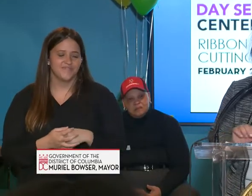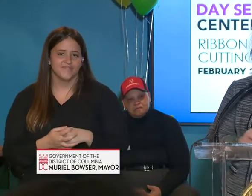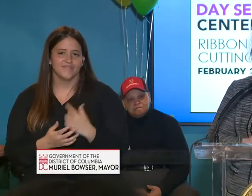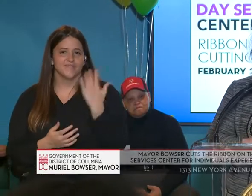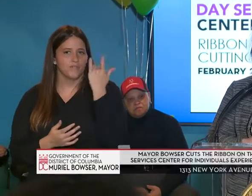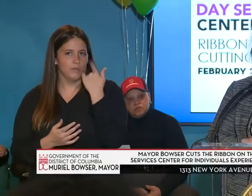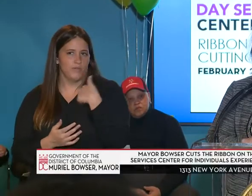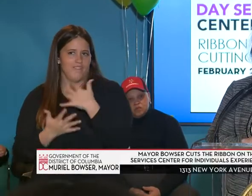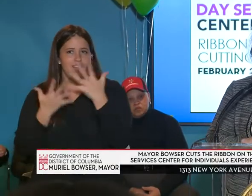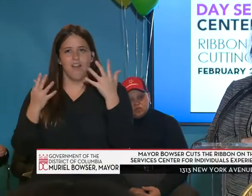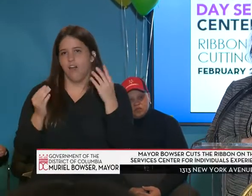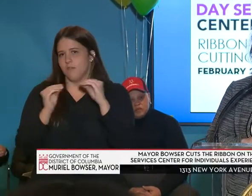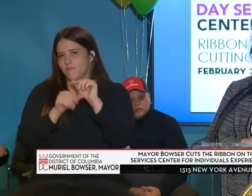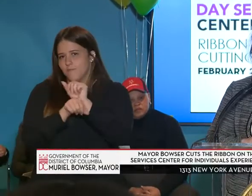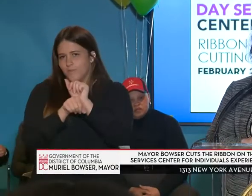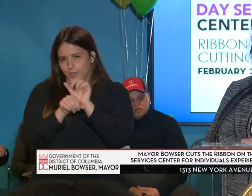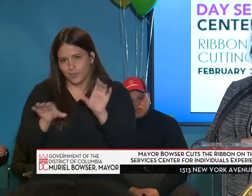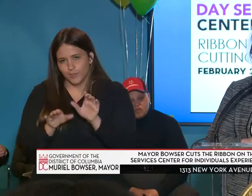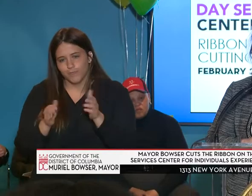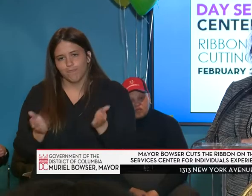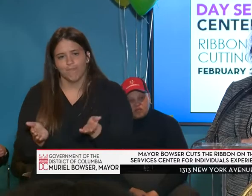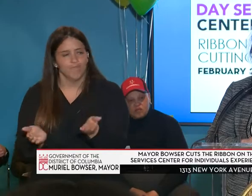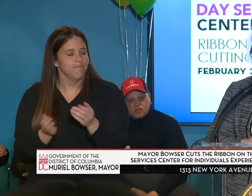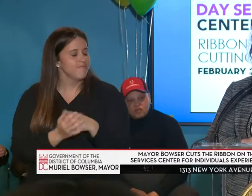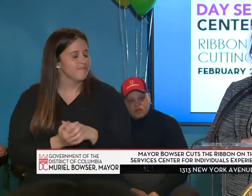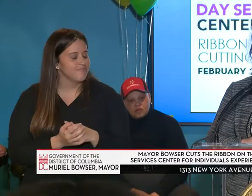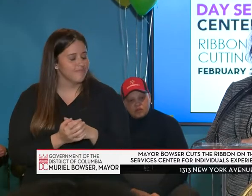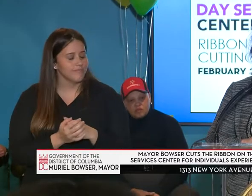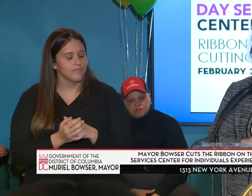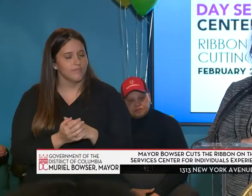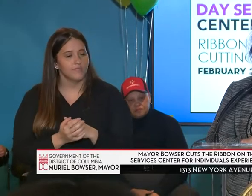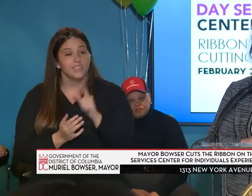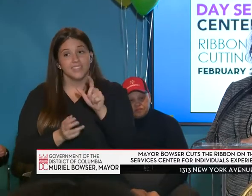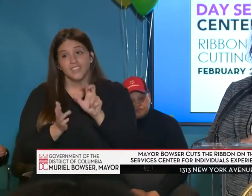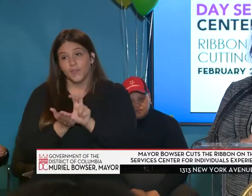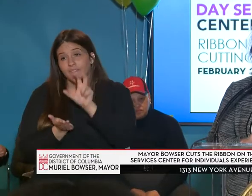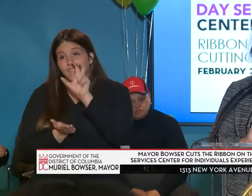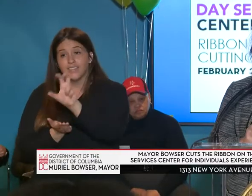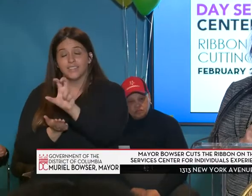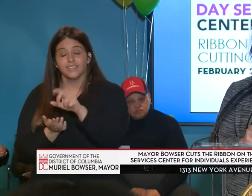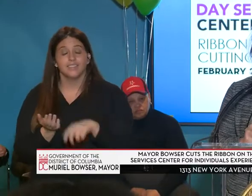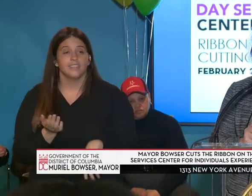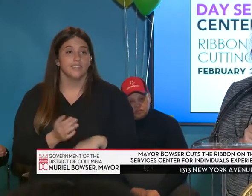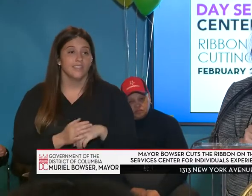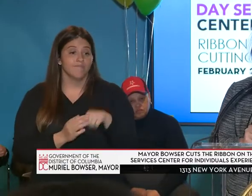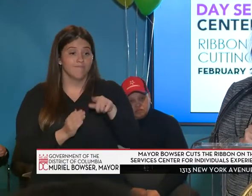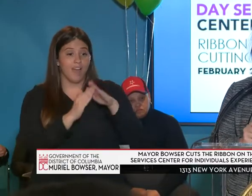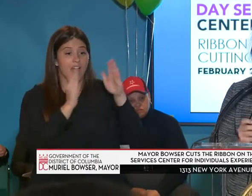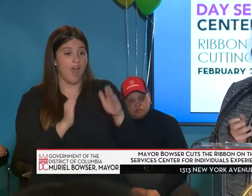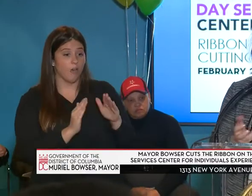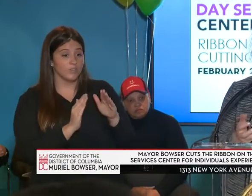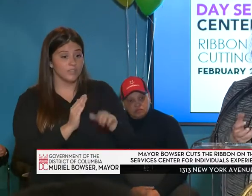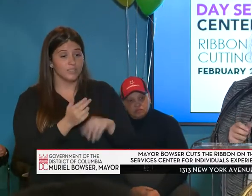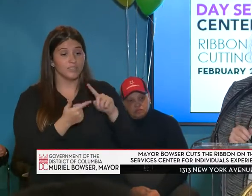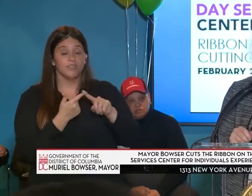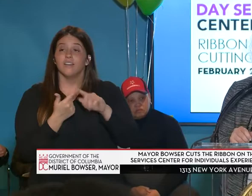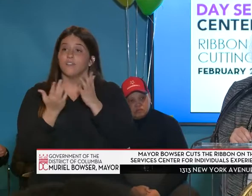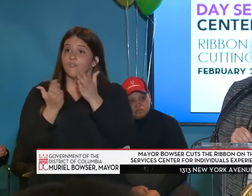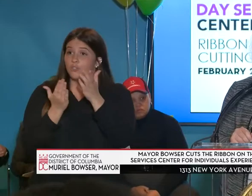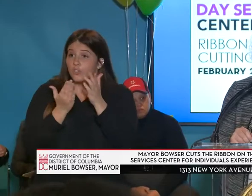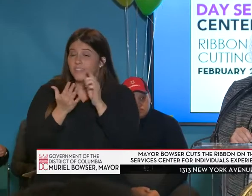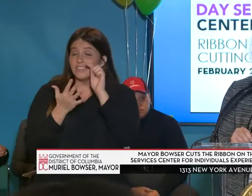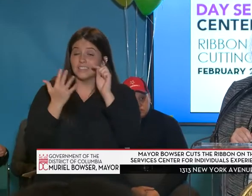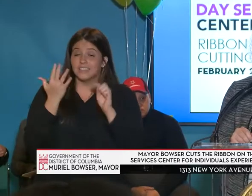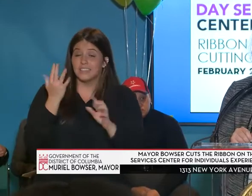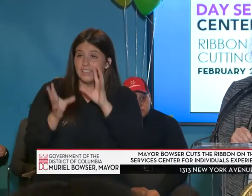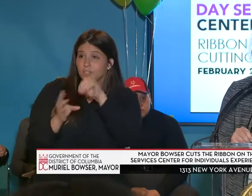because we have more work to do. But that's what it takes. It takes those critical investments in the housing itself, in the services that need to